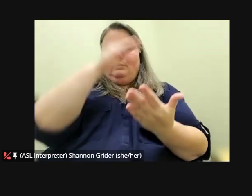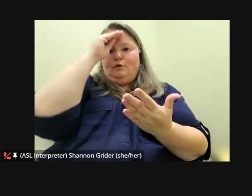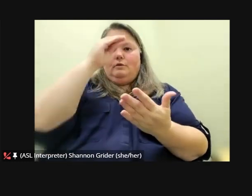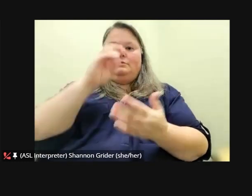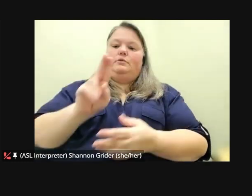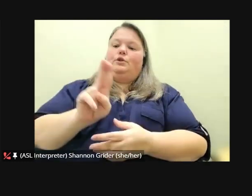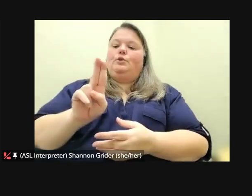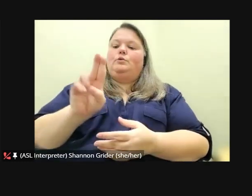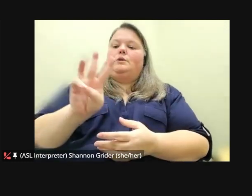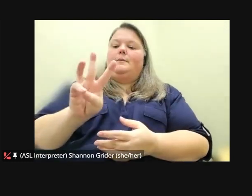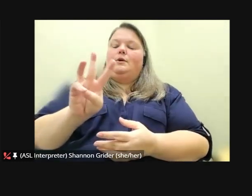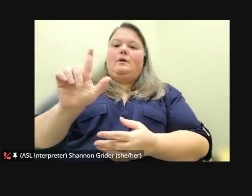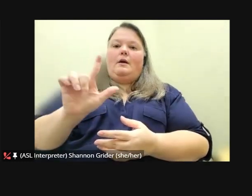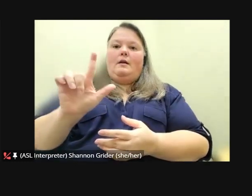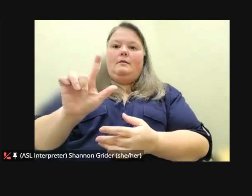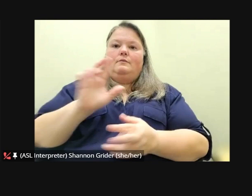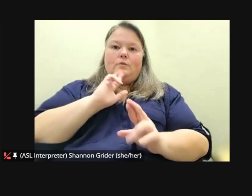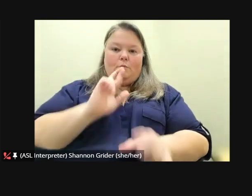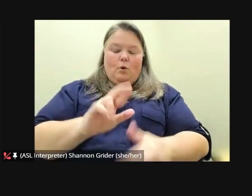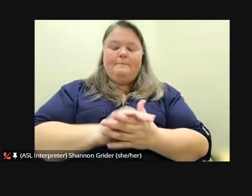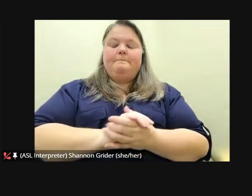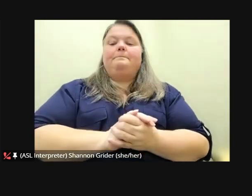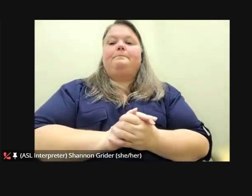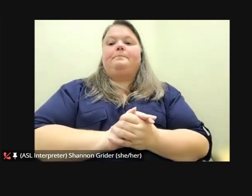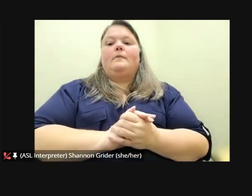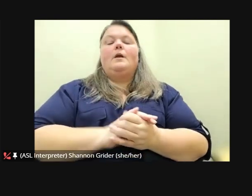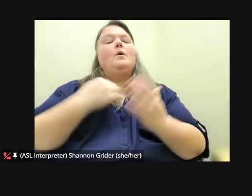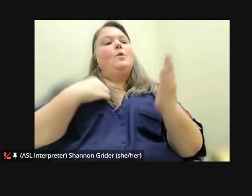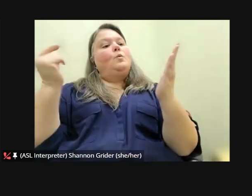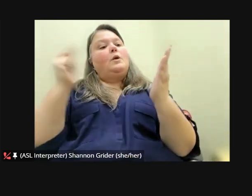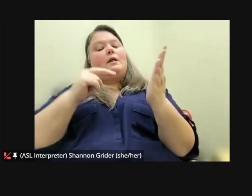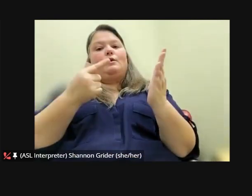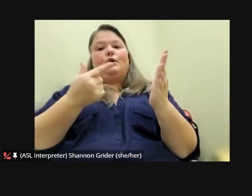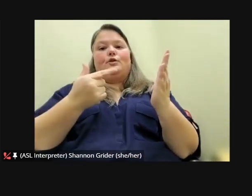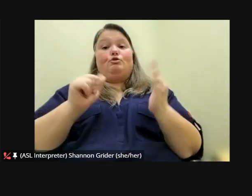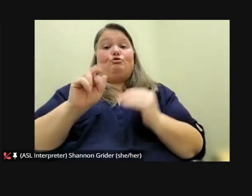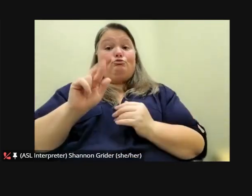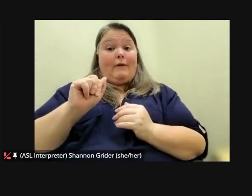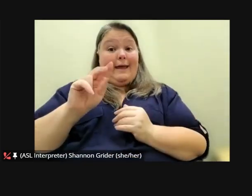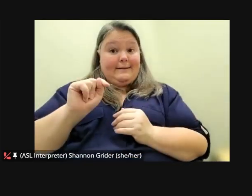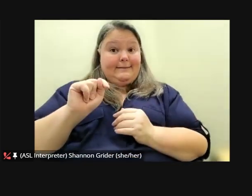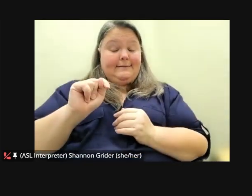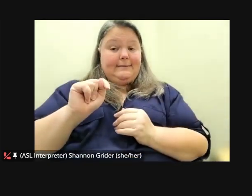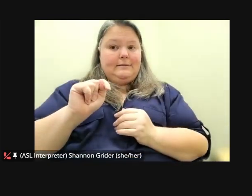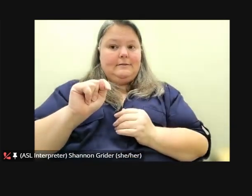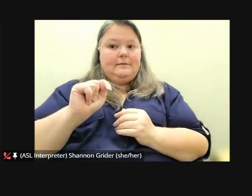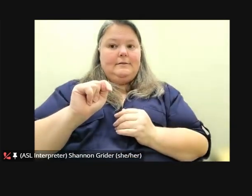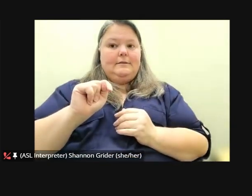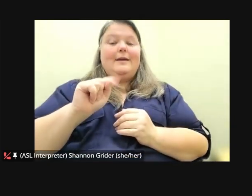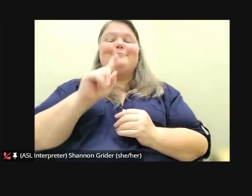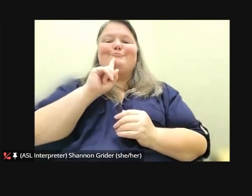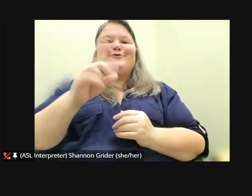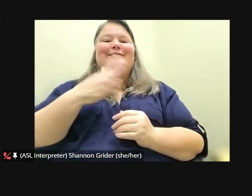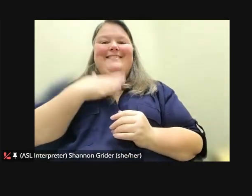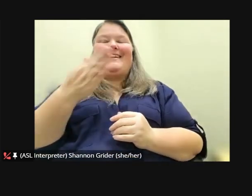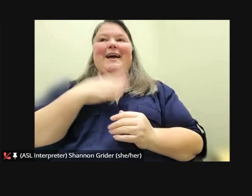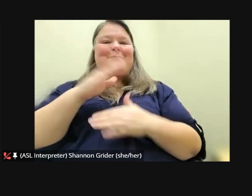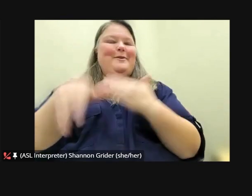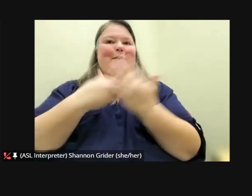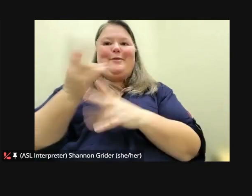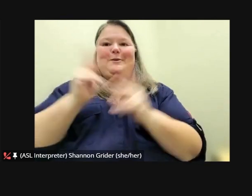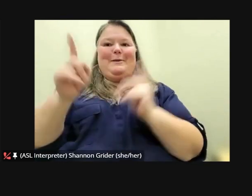As I look at the grant, I'm really glad that all the people in this room are